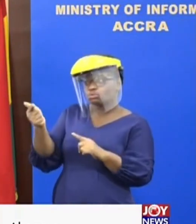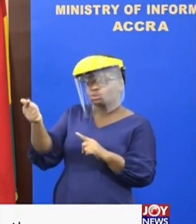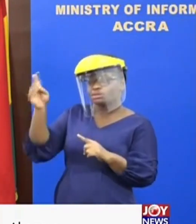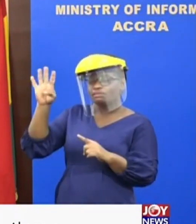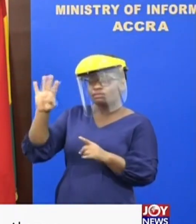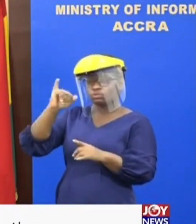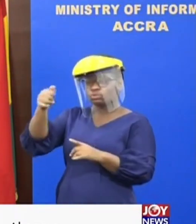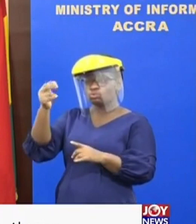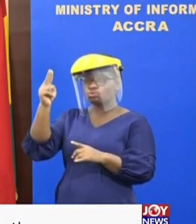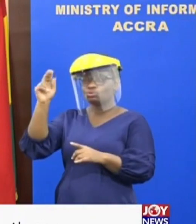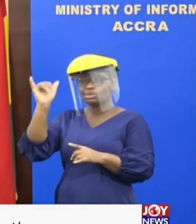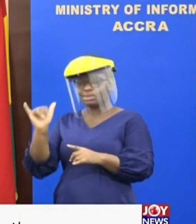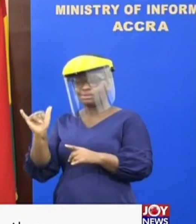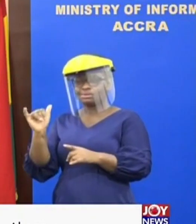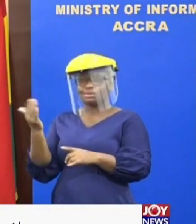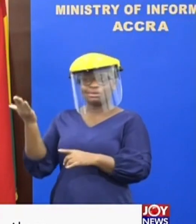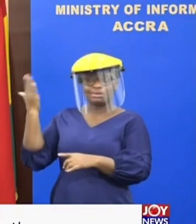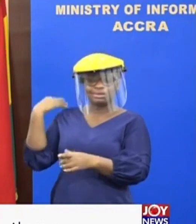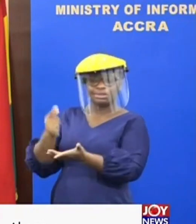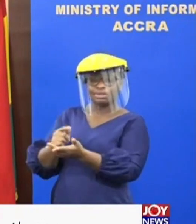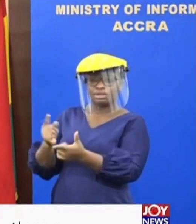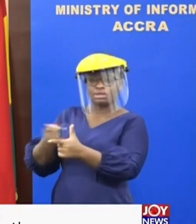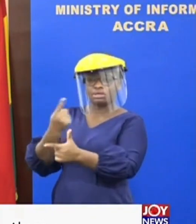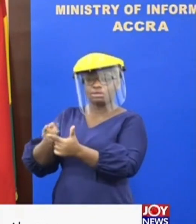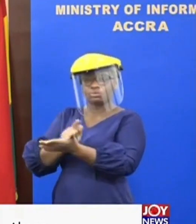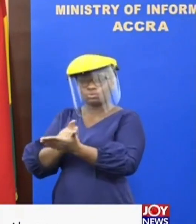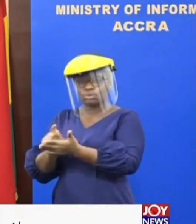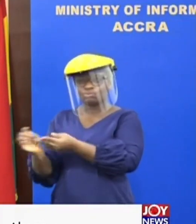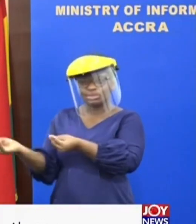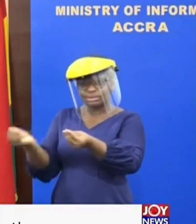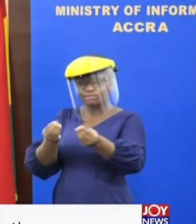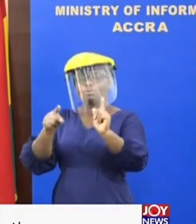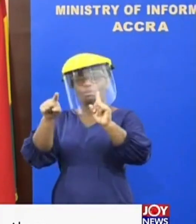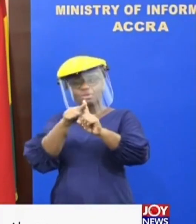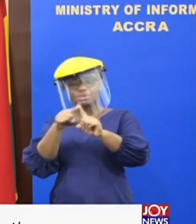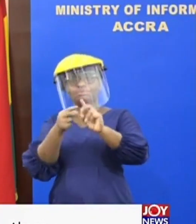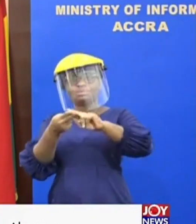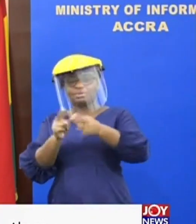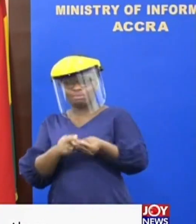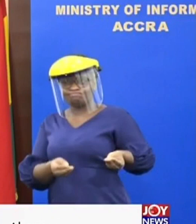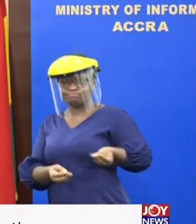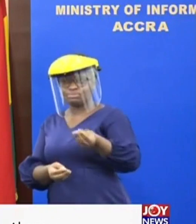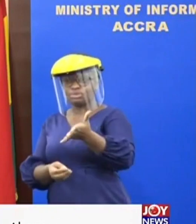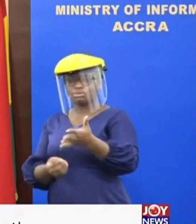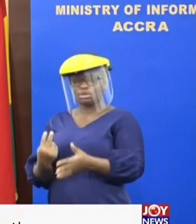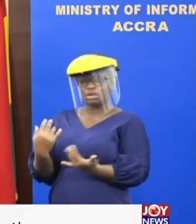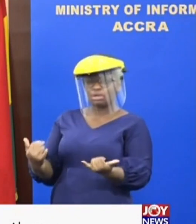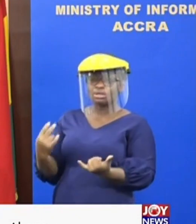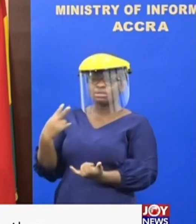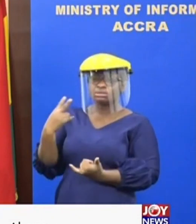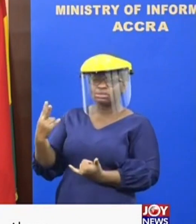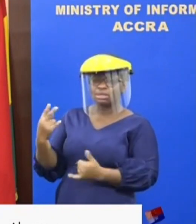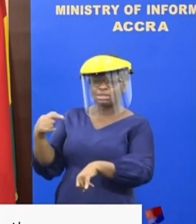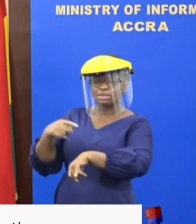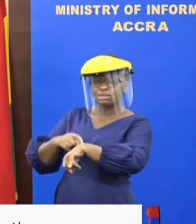be doing that weekly. Next week, we'll give you an update on active cases, exactly where they are. You could see that as at